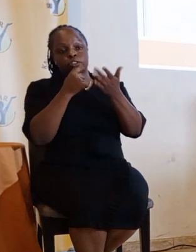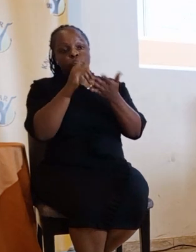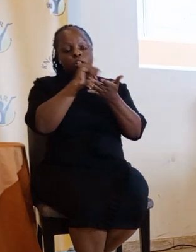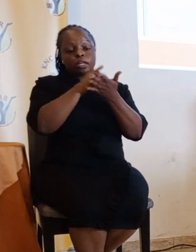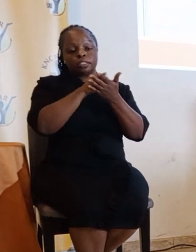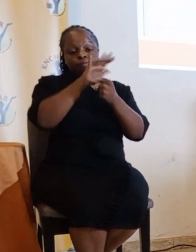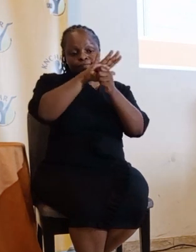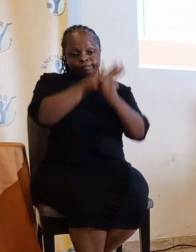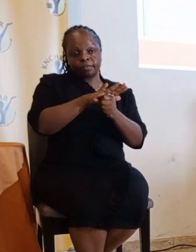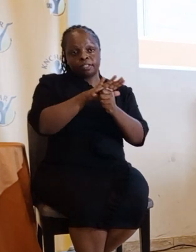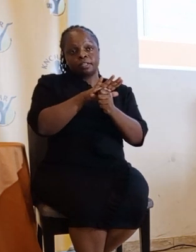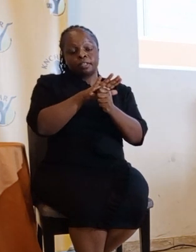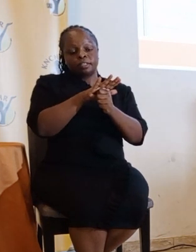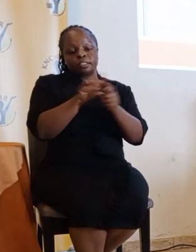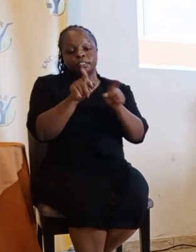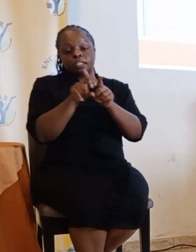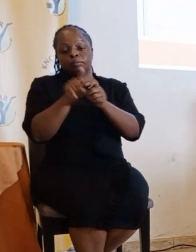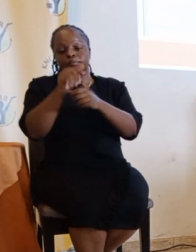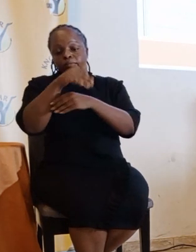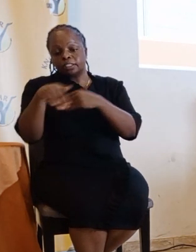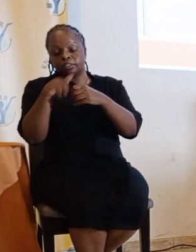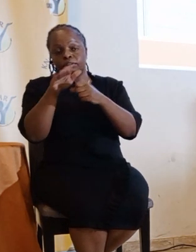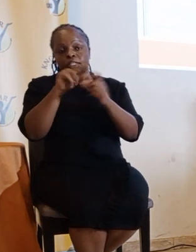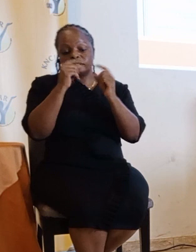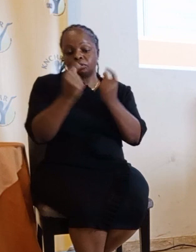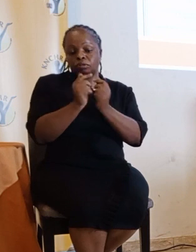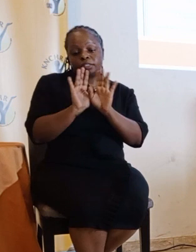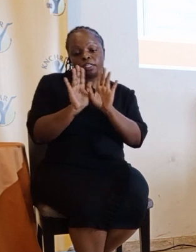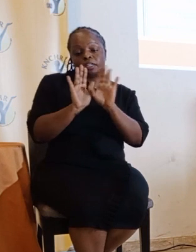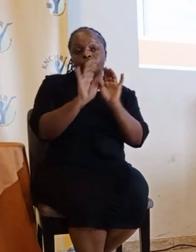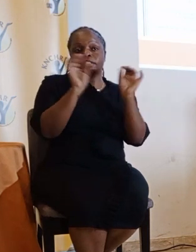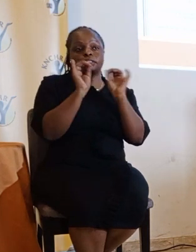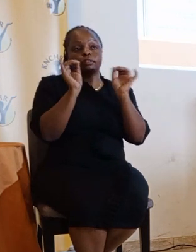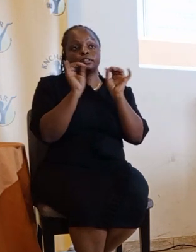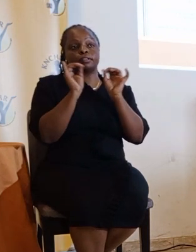and marginalized groups are not left out.